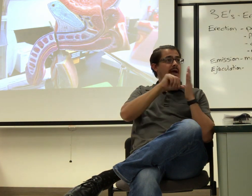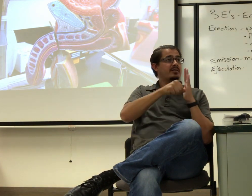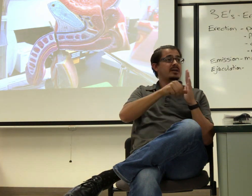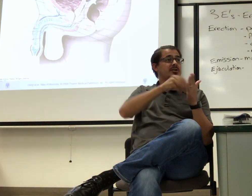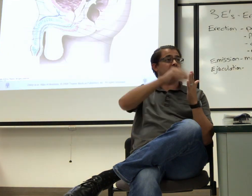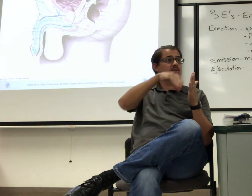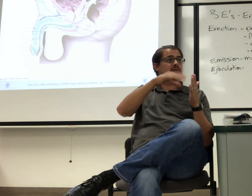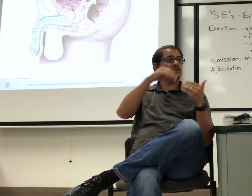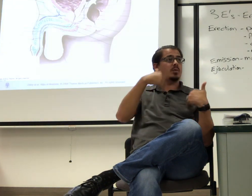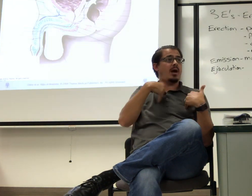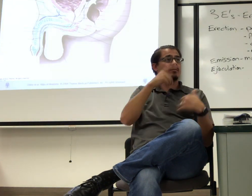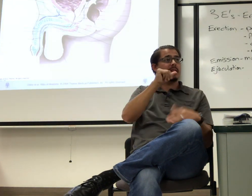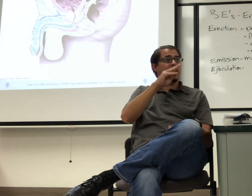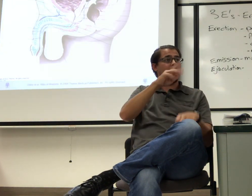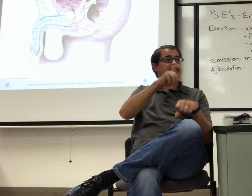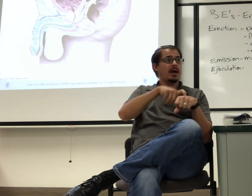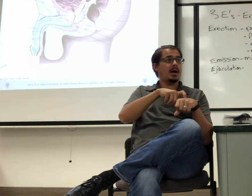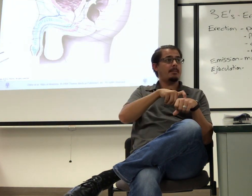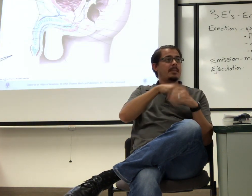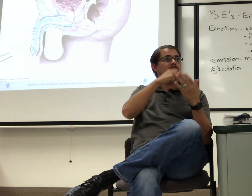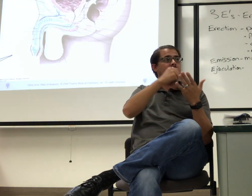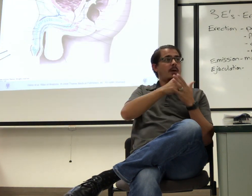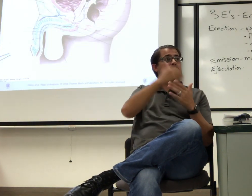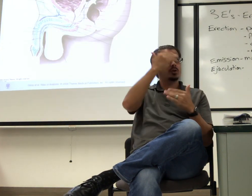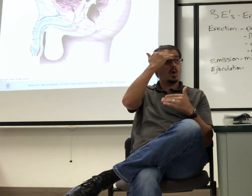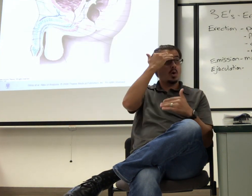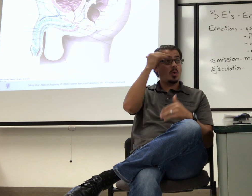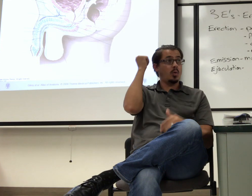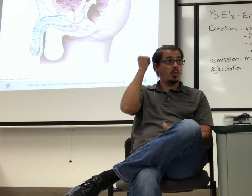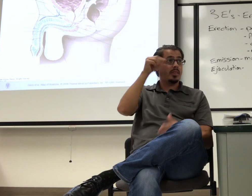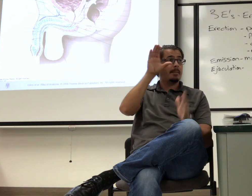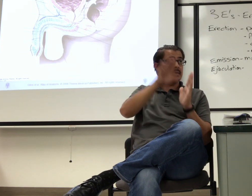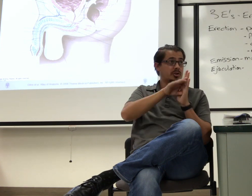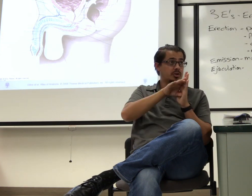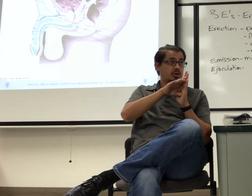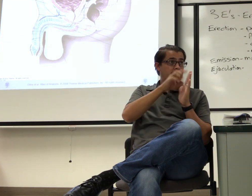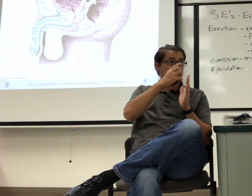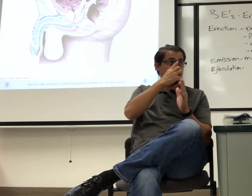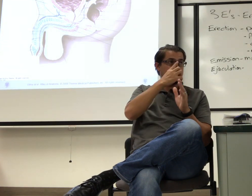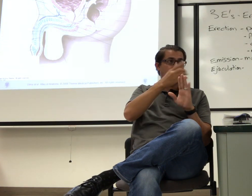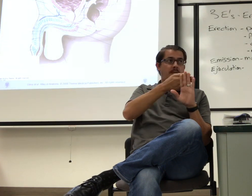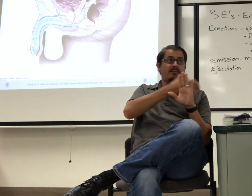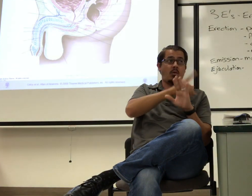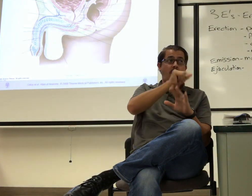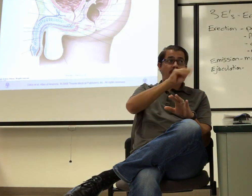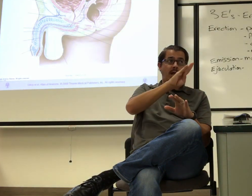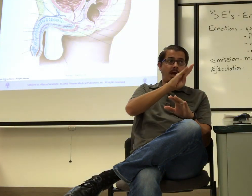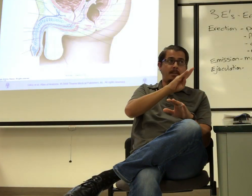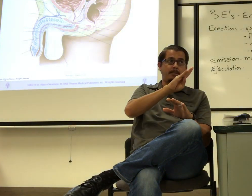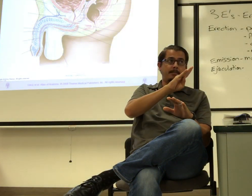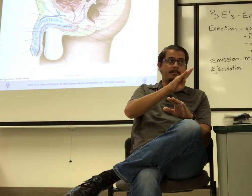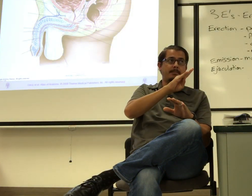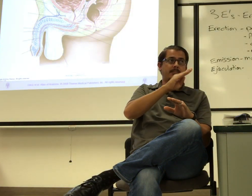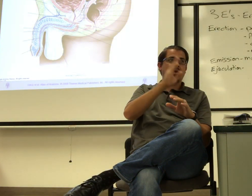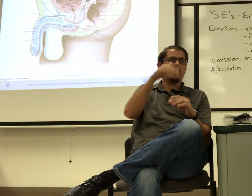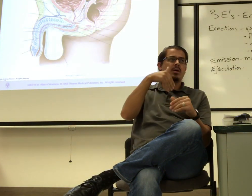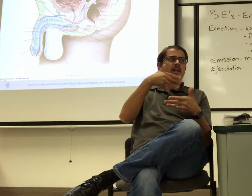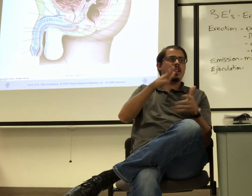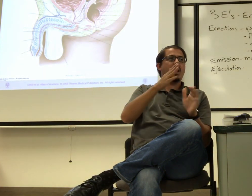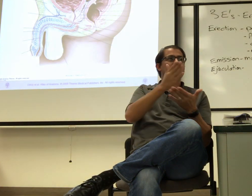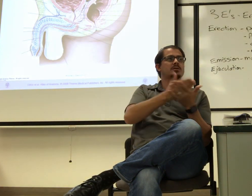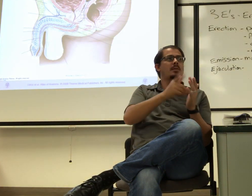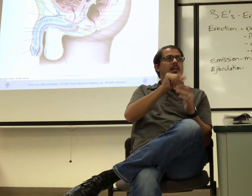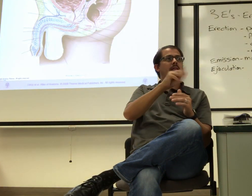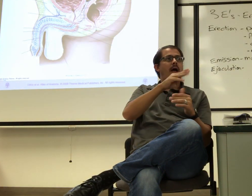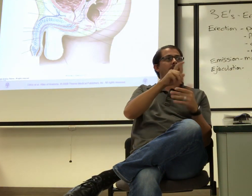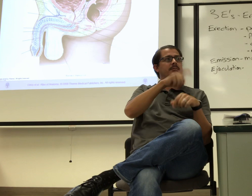time, it helps to know the picture before your lab time. I'll give you some lab time to